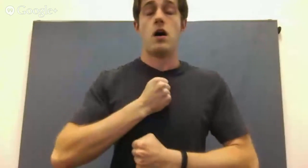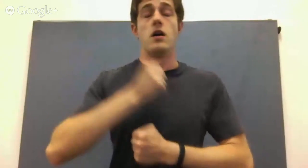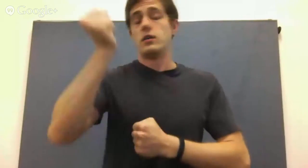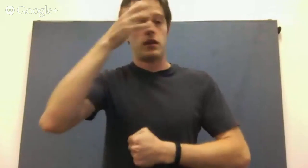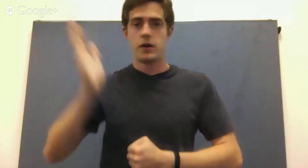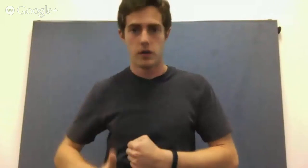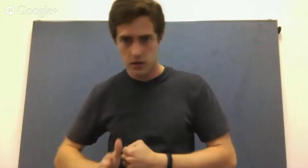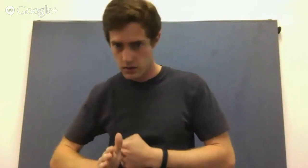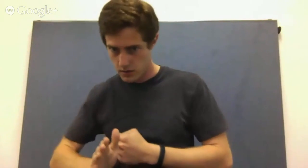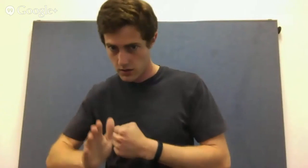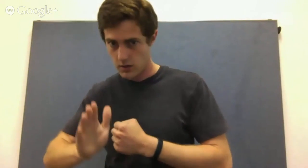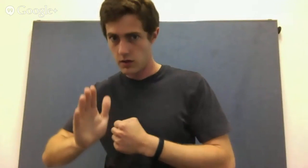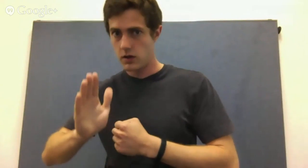I never will.